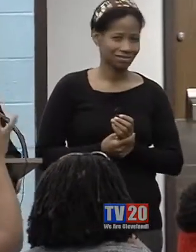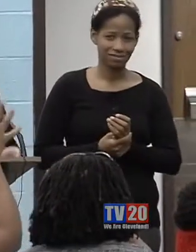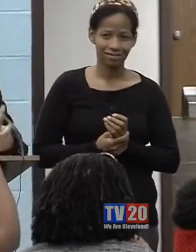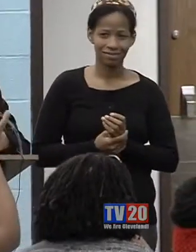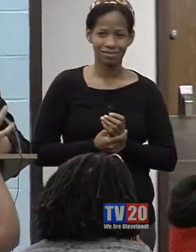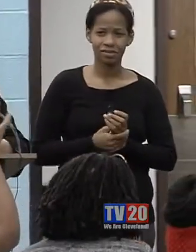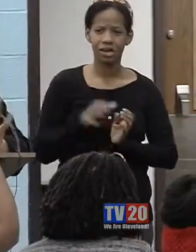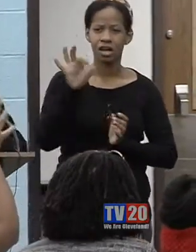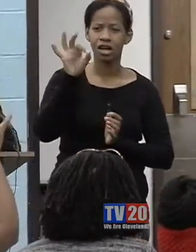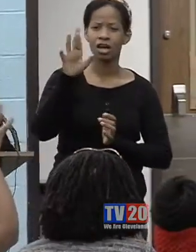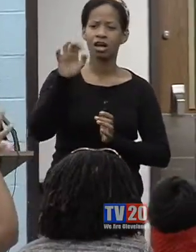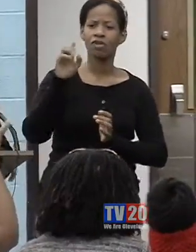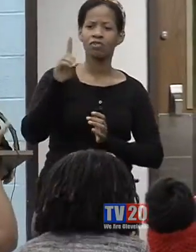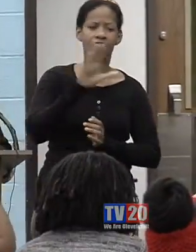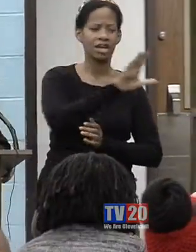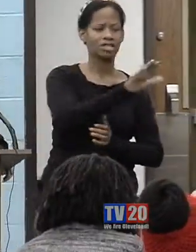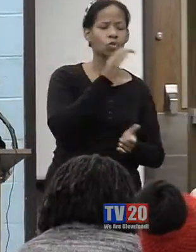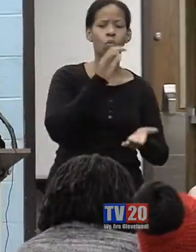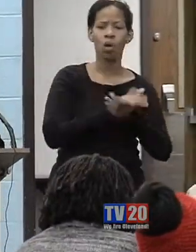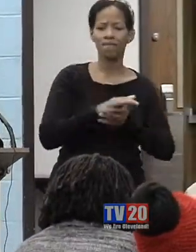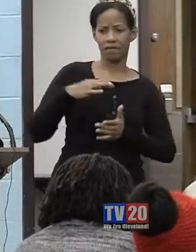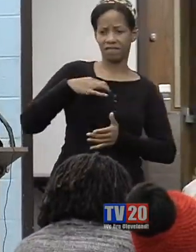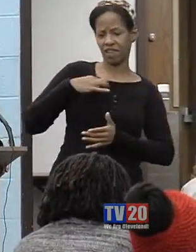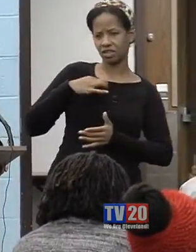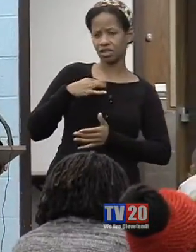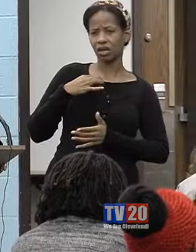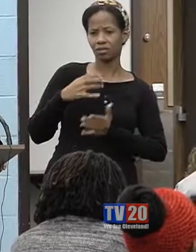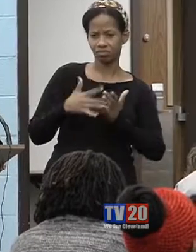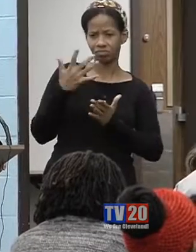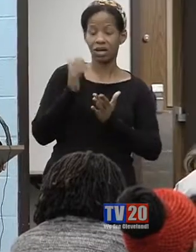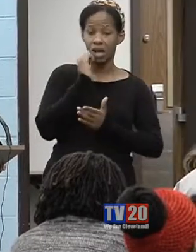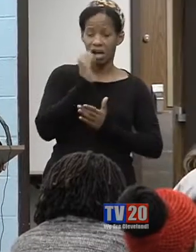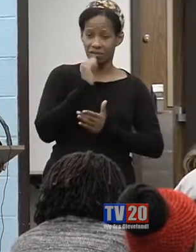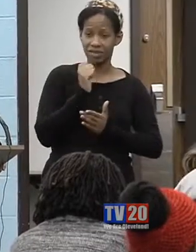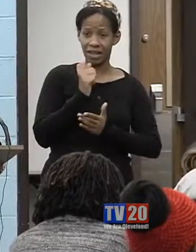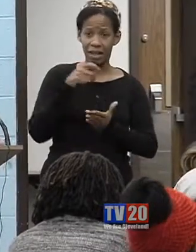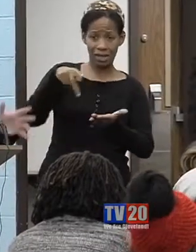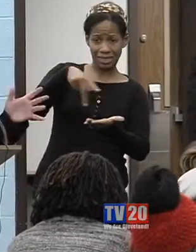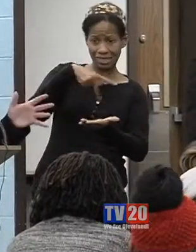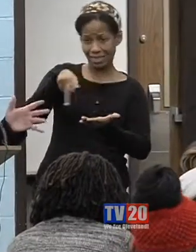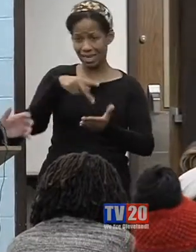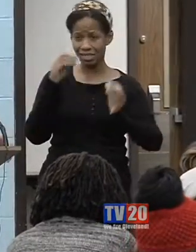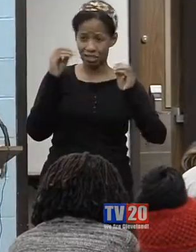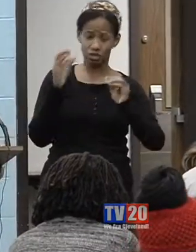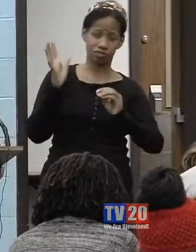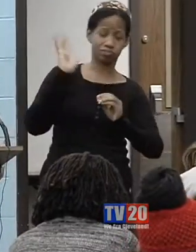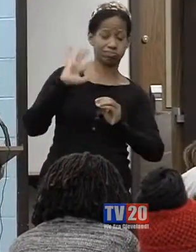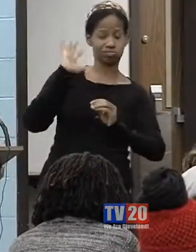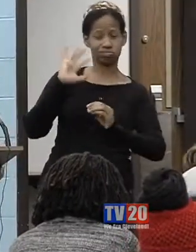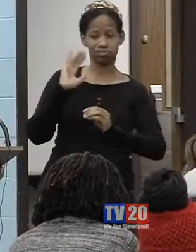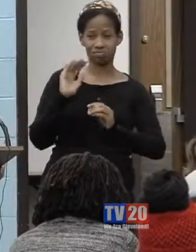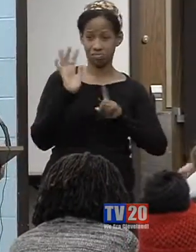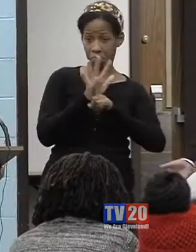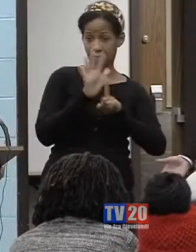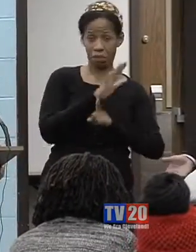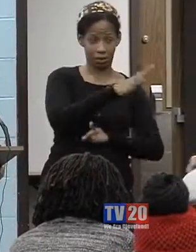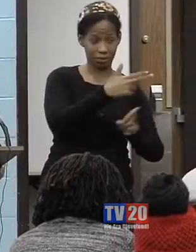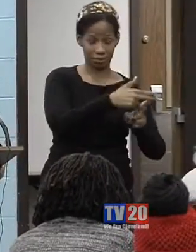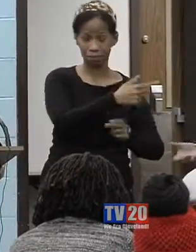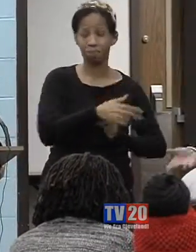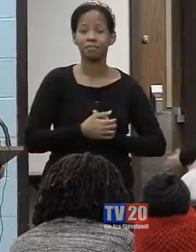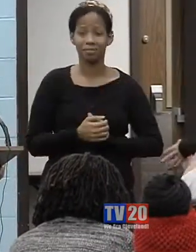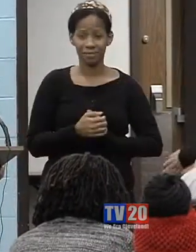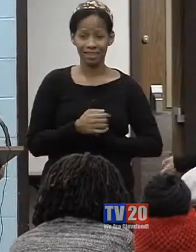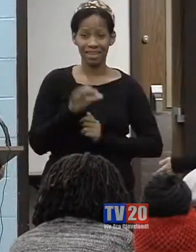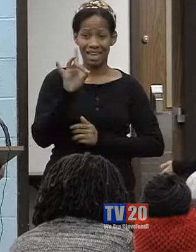Fred and his wife are volunteers at the Site Center and have been dance instructors. They're all over town, but they've been working hard the